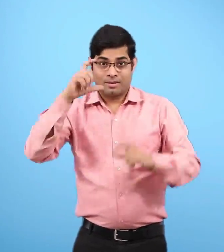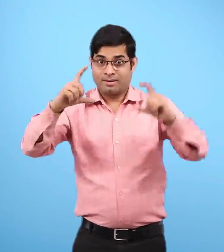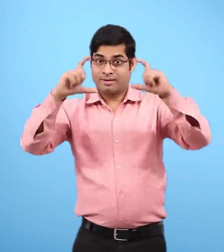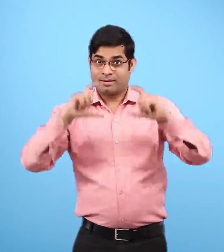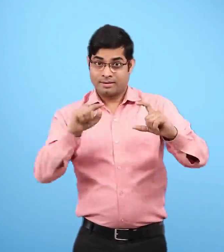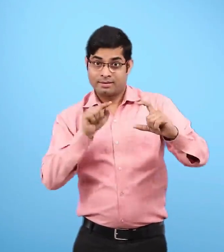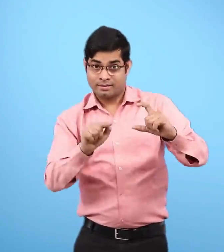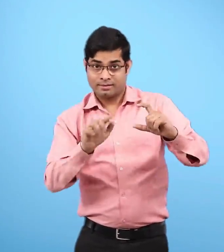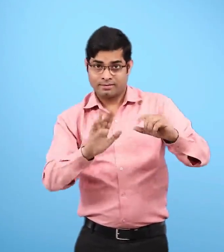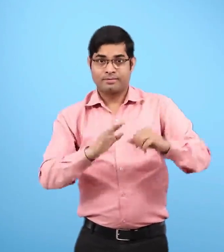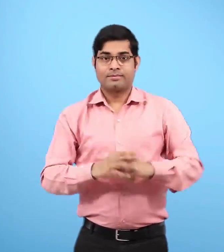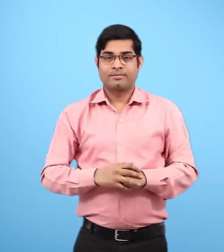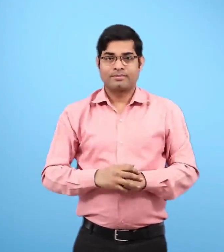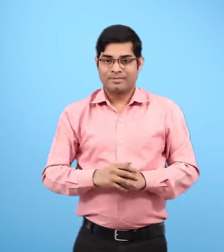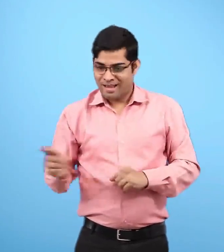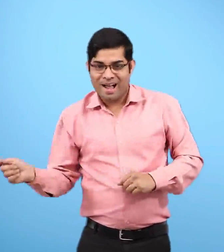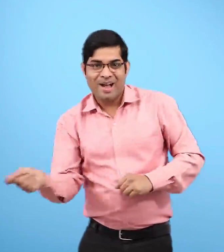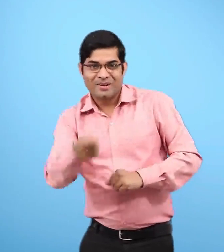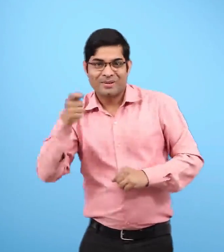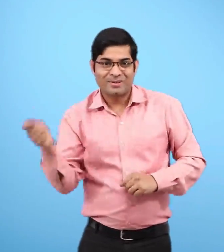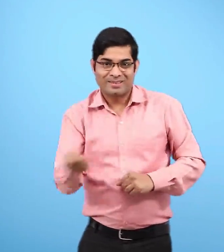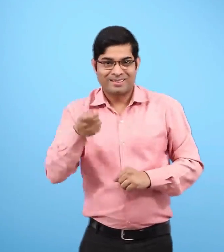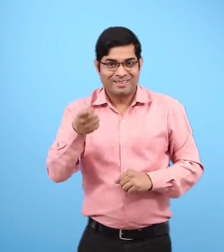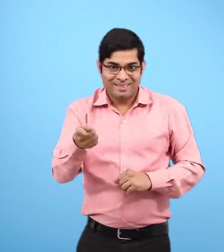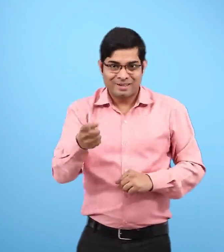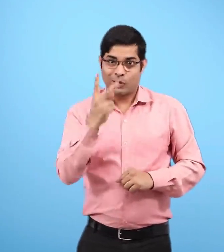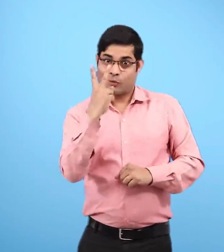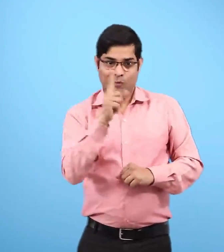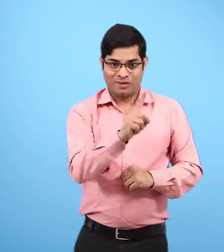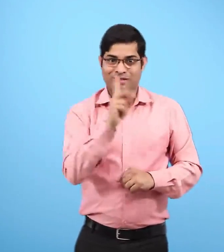Part 2 Picture 1 shows 2 brooms.